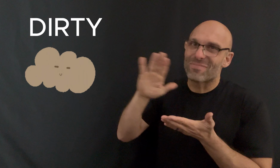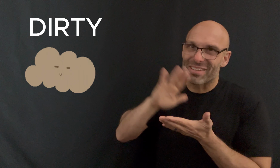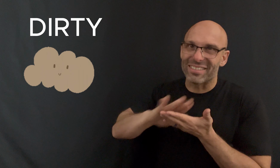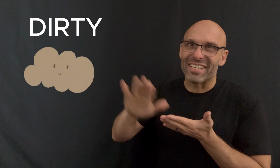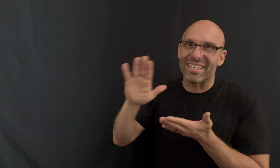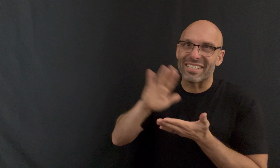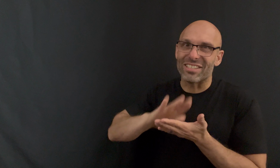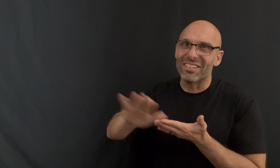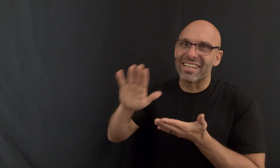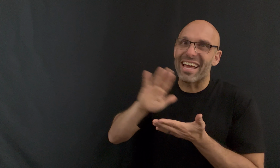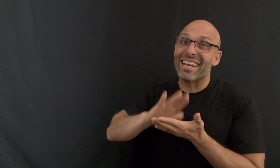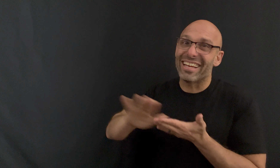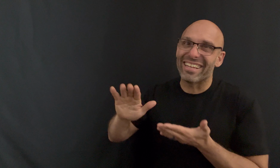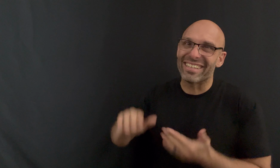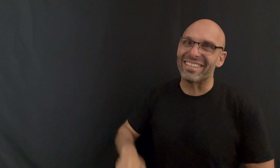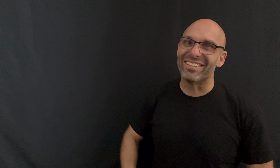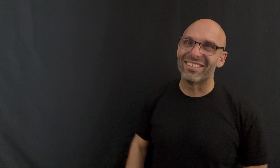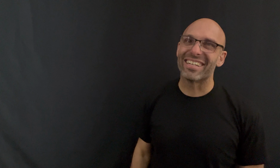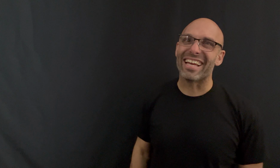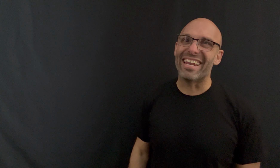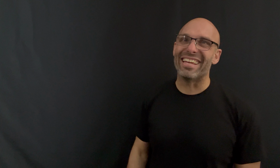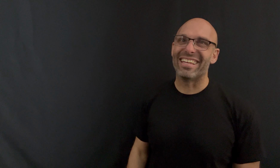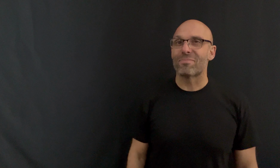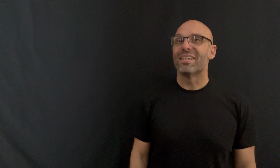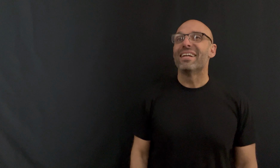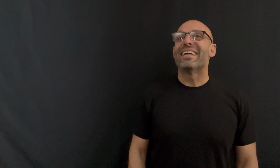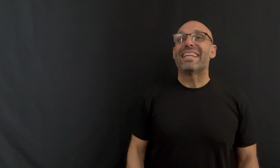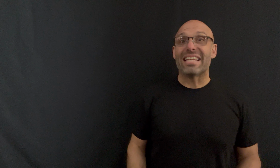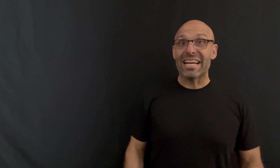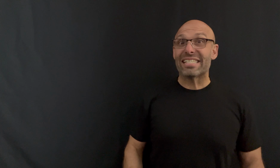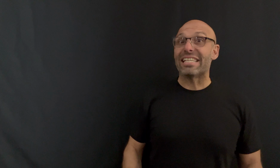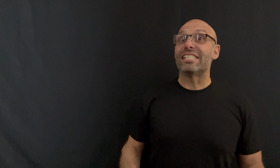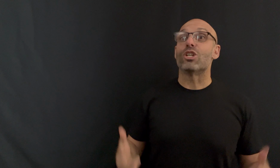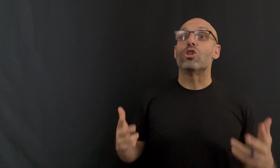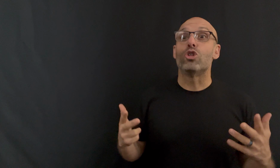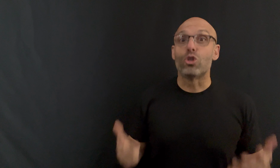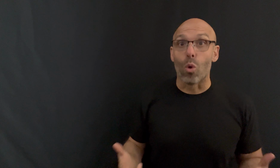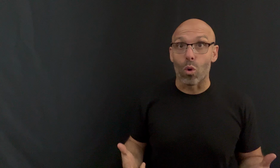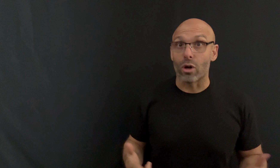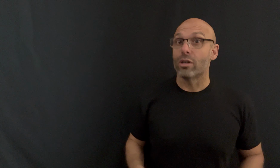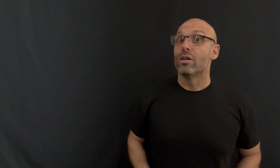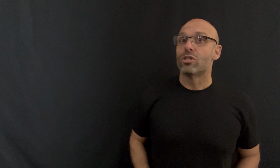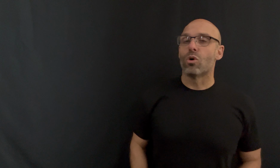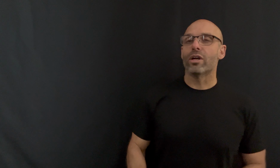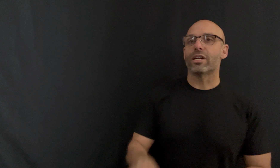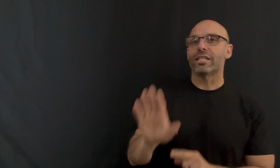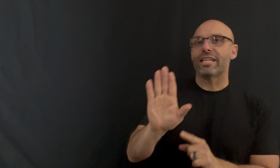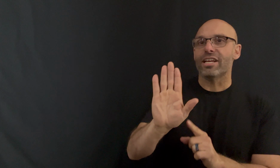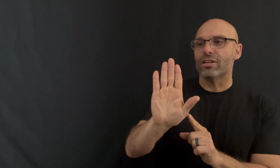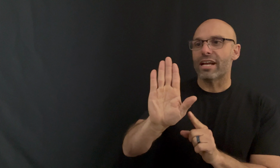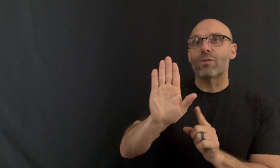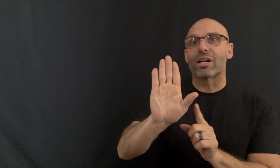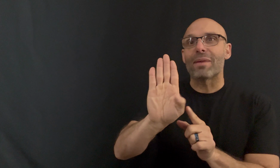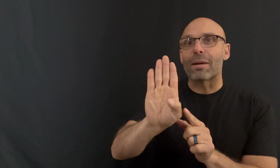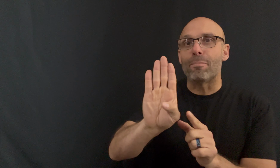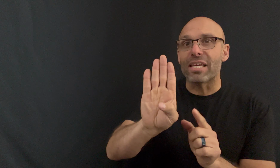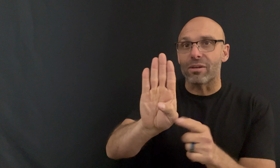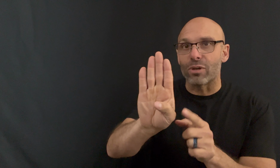cleaned. You're getting it. You are getting it. Next is door. Door, you're gonna take your hand, we're gonna make a B, which